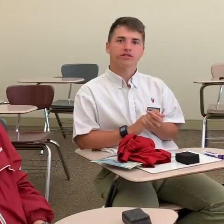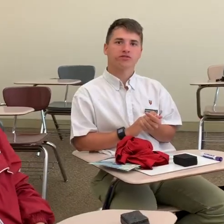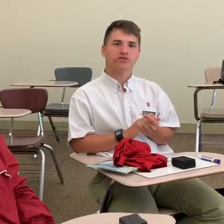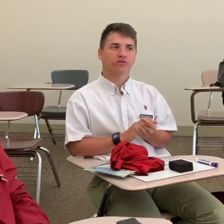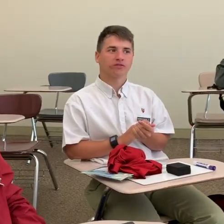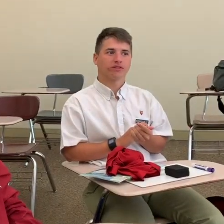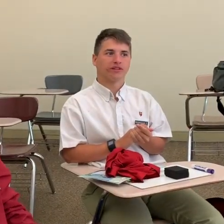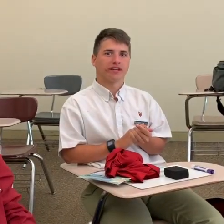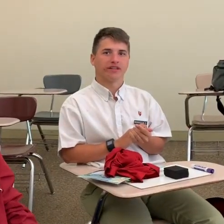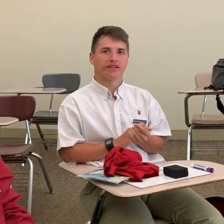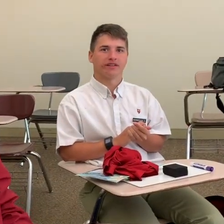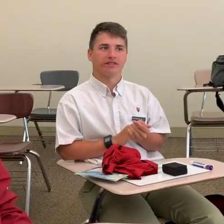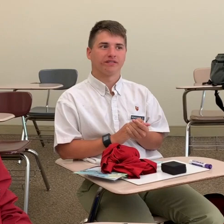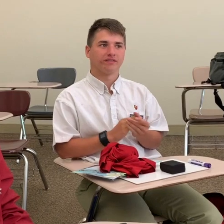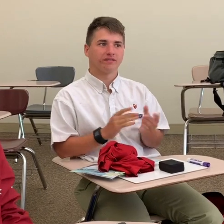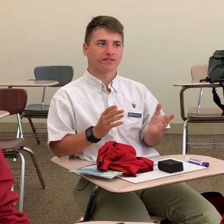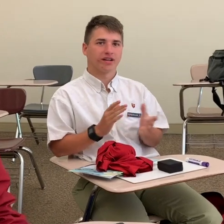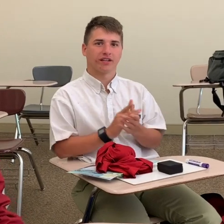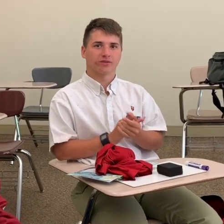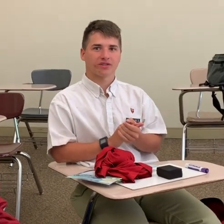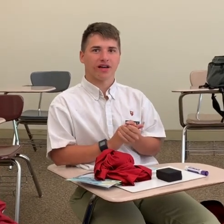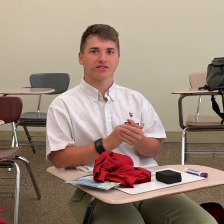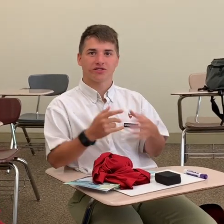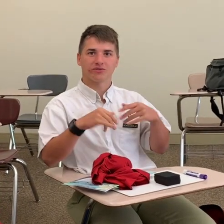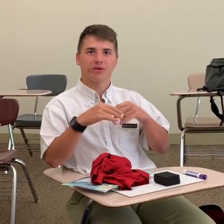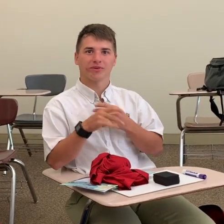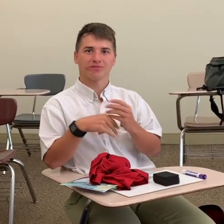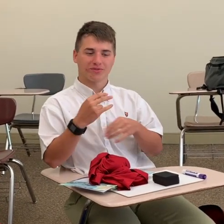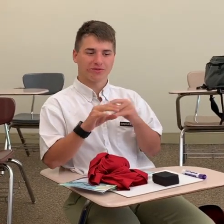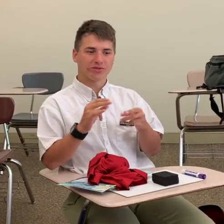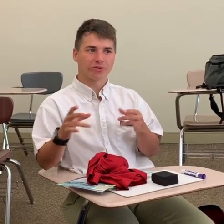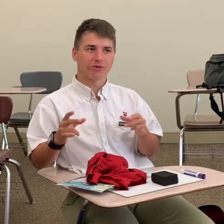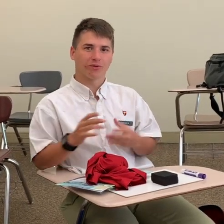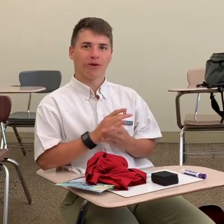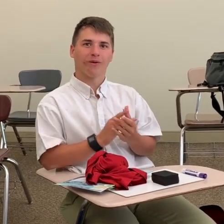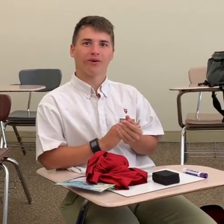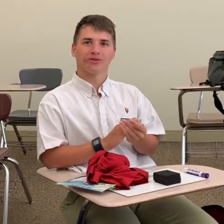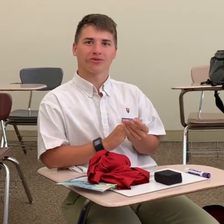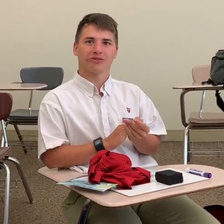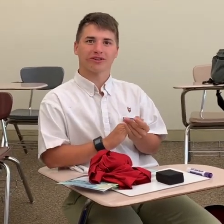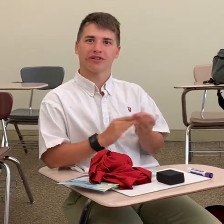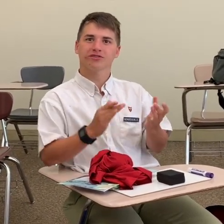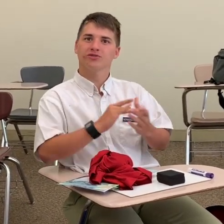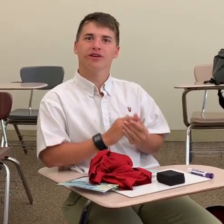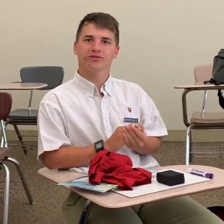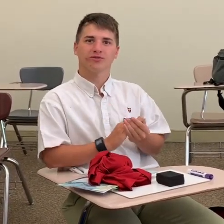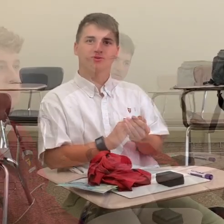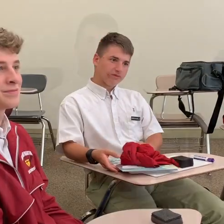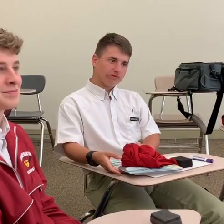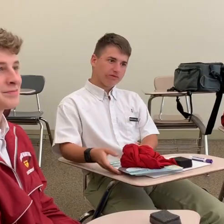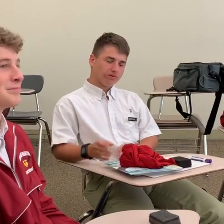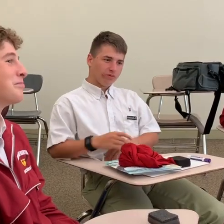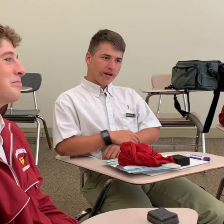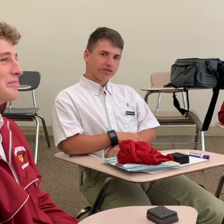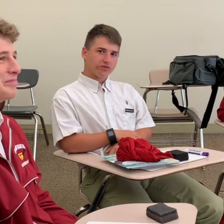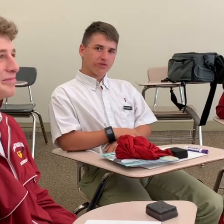My sister took an sign language class, and she was able to do it quite well, and so I was like, I should do that too. So the way it's,